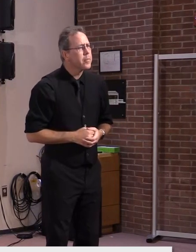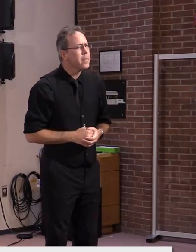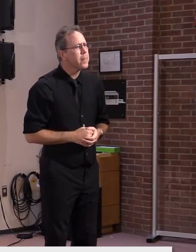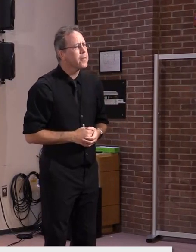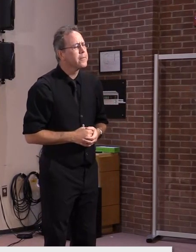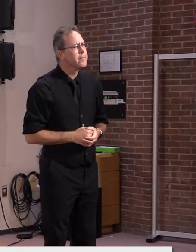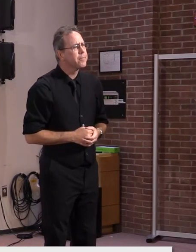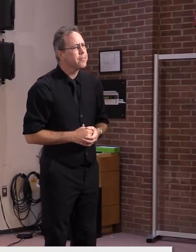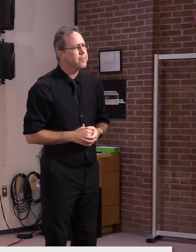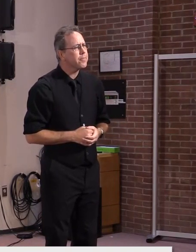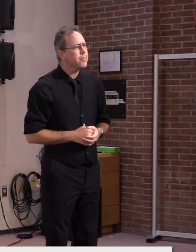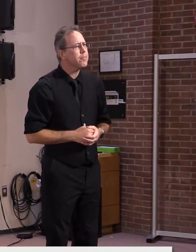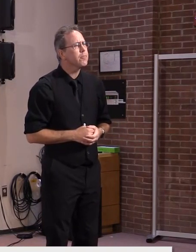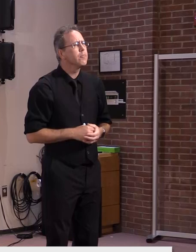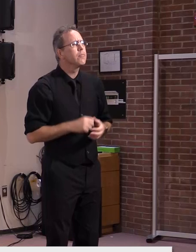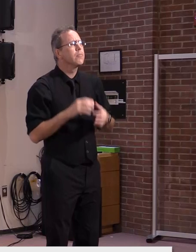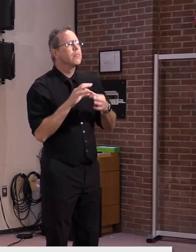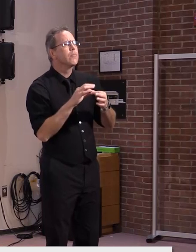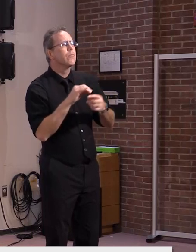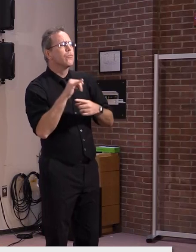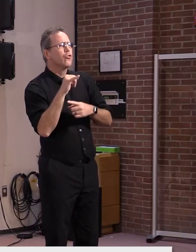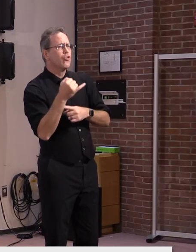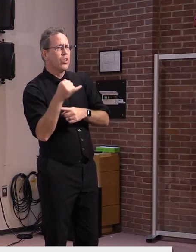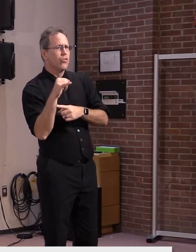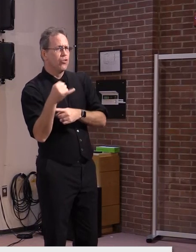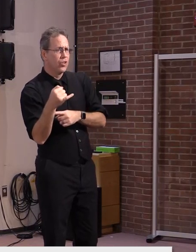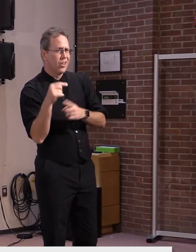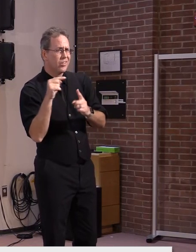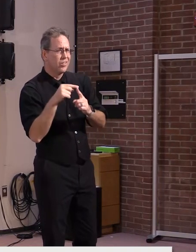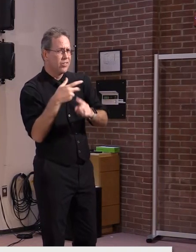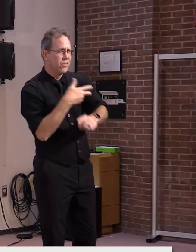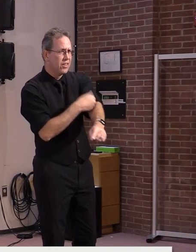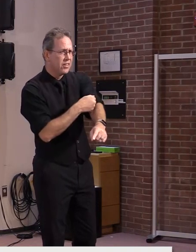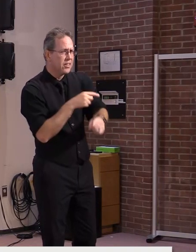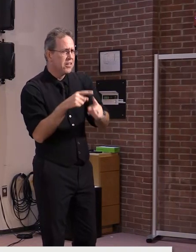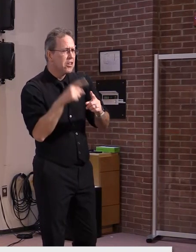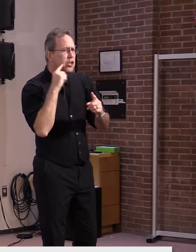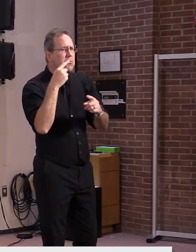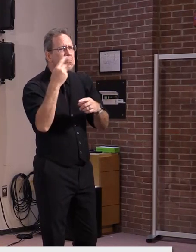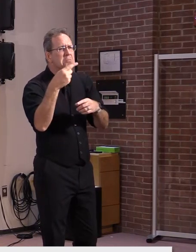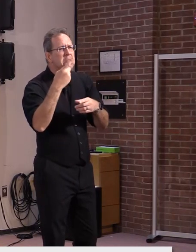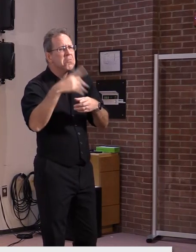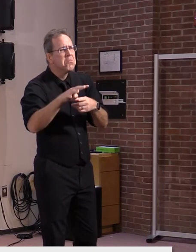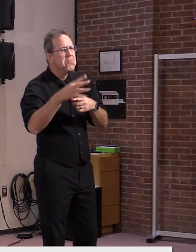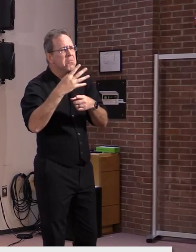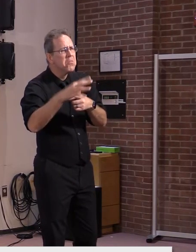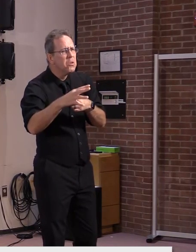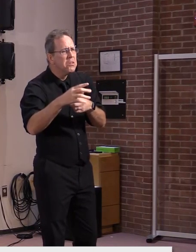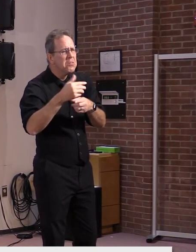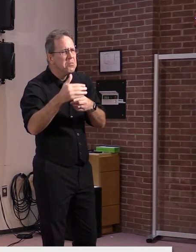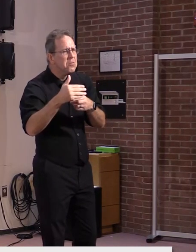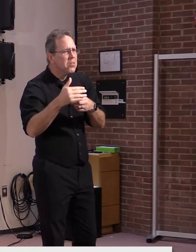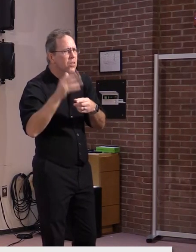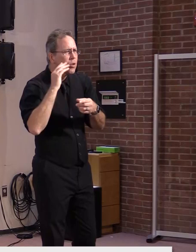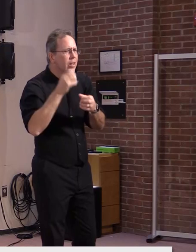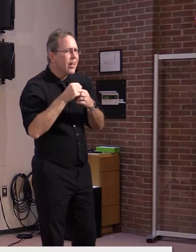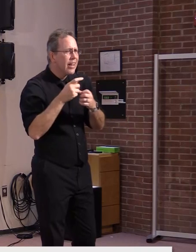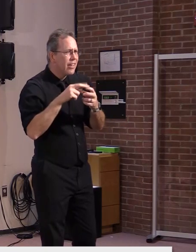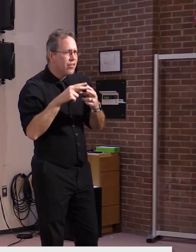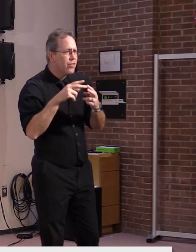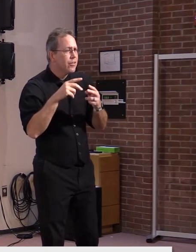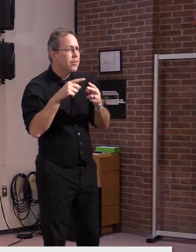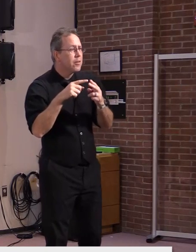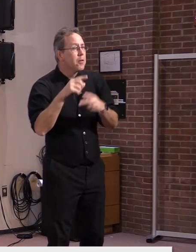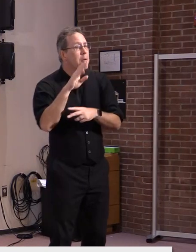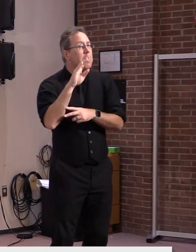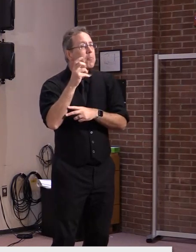shot is only available in the next 4 weeks. It's only available in Bennington County and Orange County.